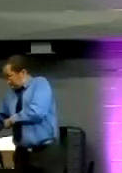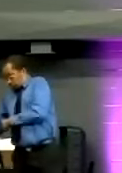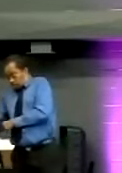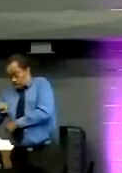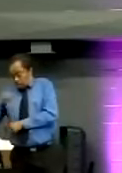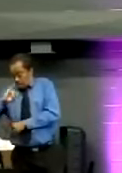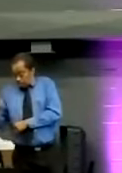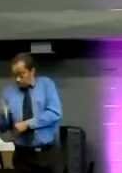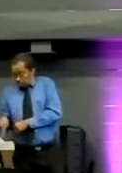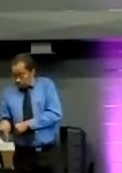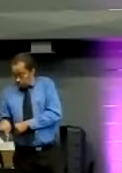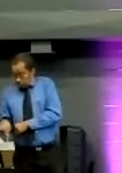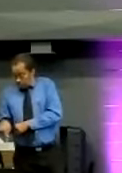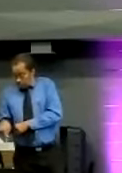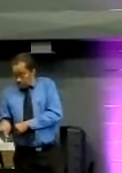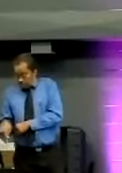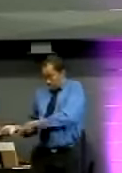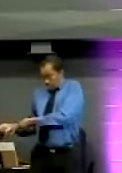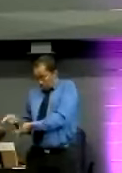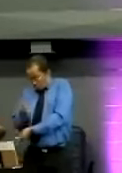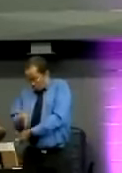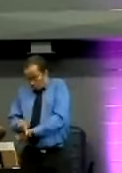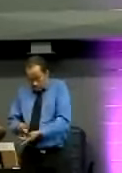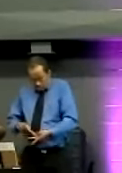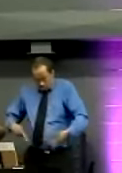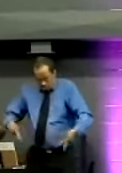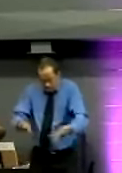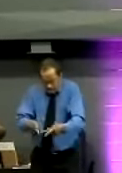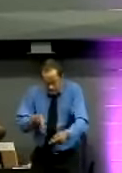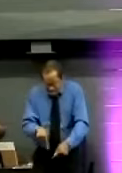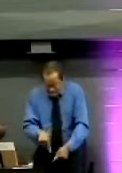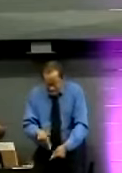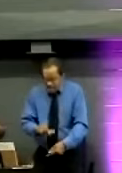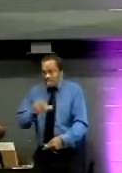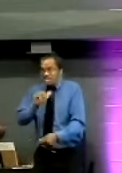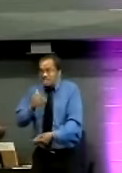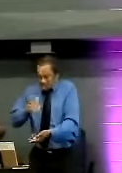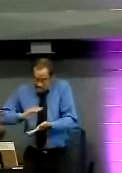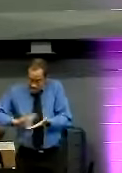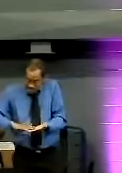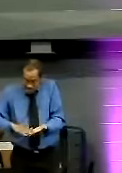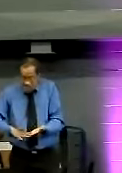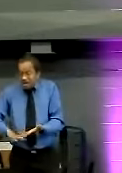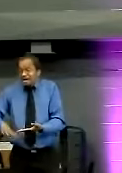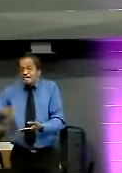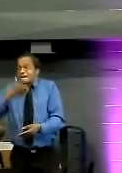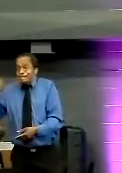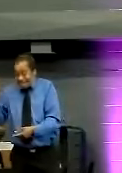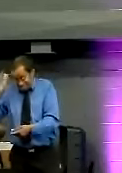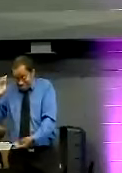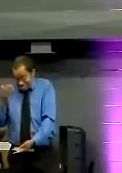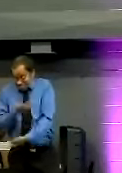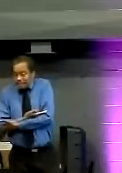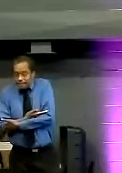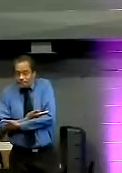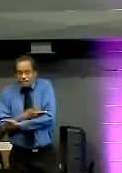of Jacob ended up putting him in a pit because they couldn't forgive him for being the favorite son. It is because of a lack of